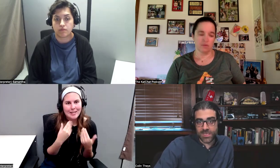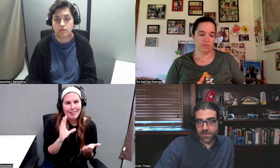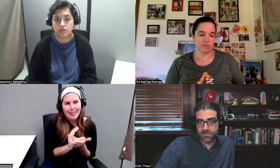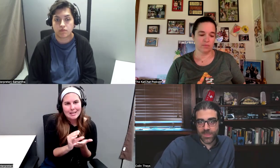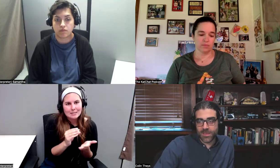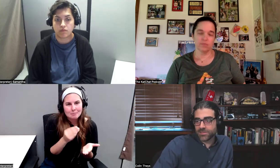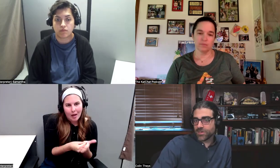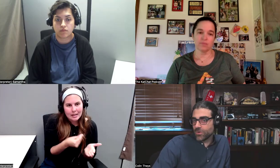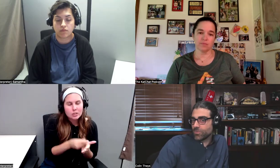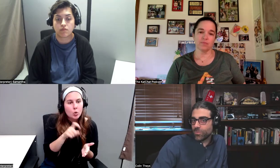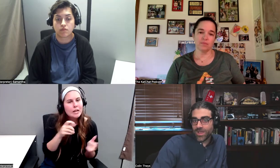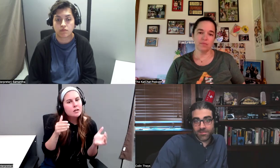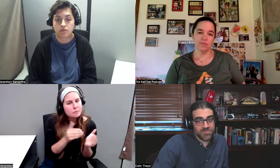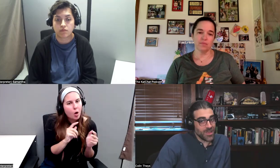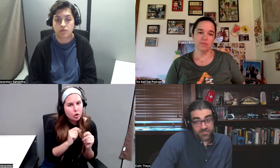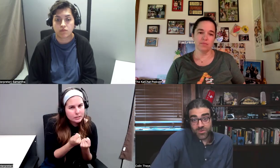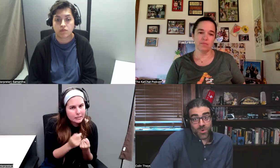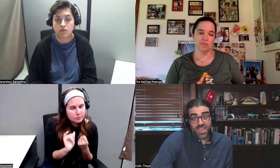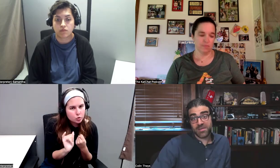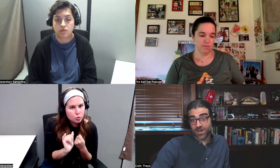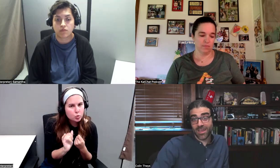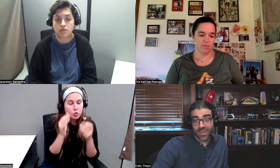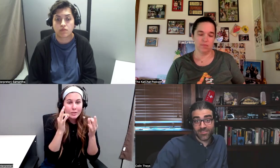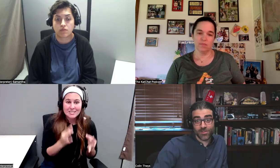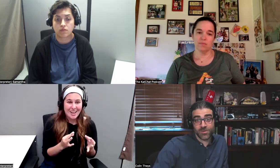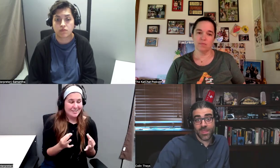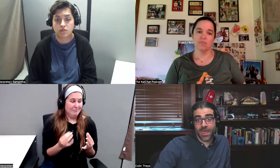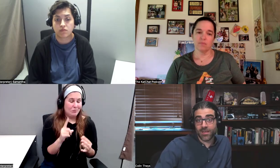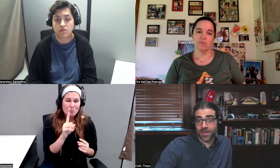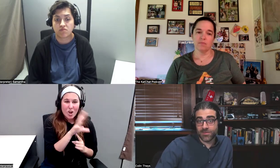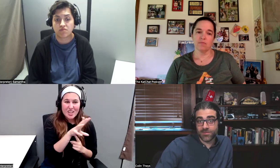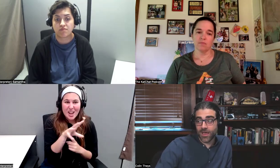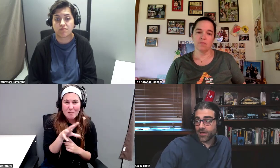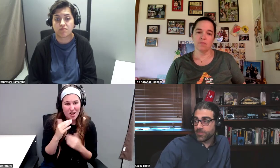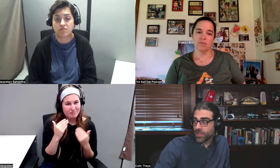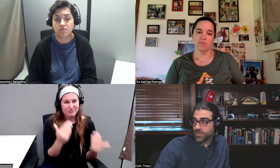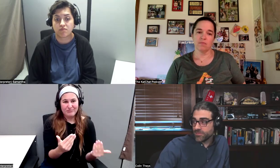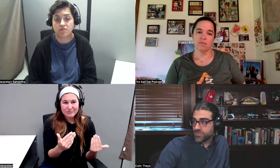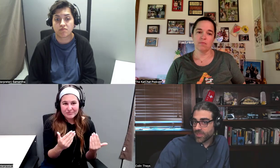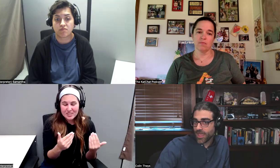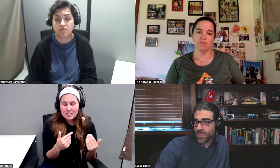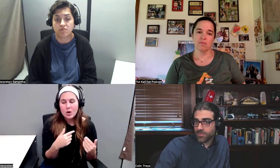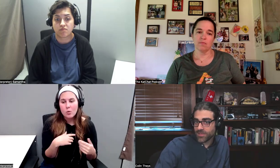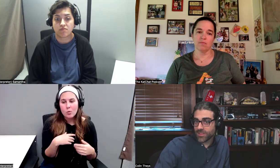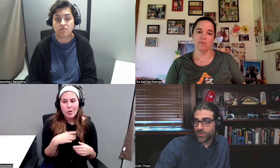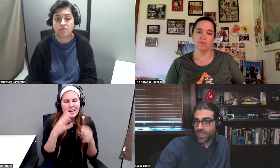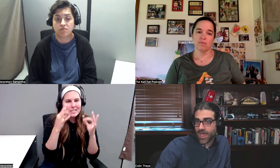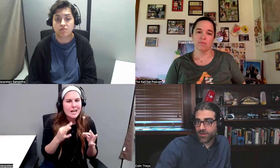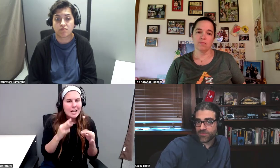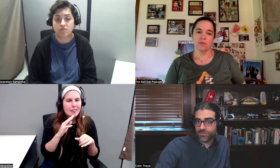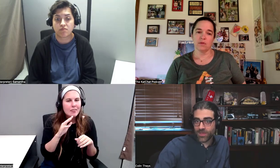very small team. So we decided to do it one camera, and I started doing that on Maldives. And